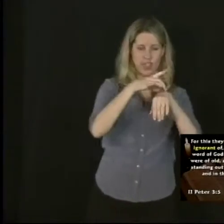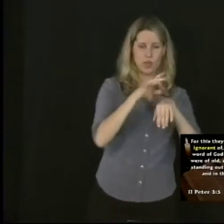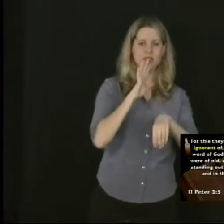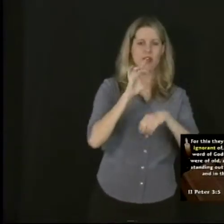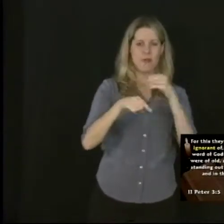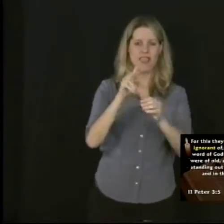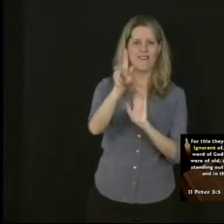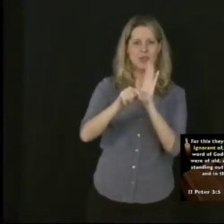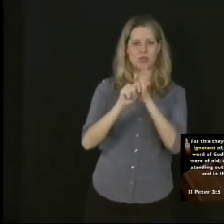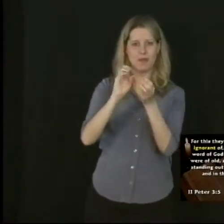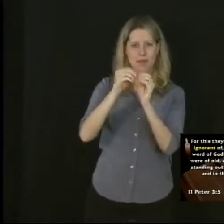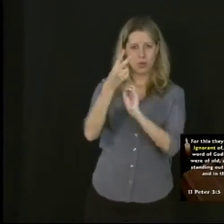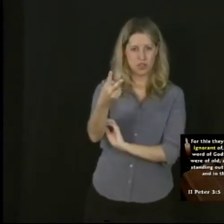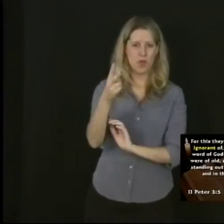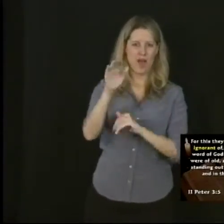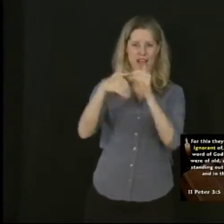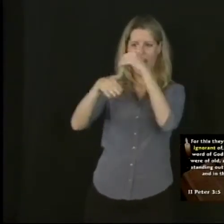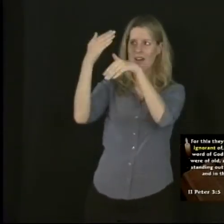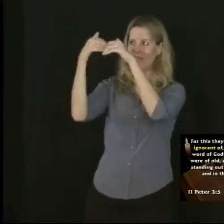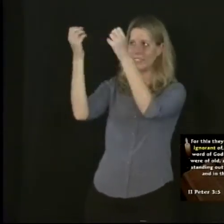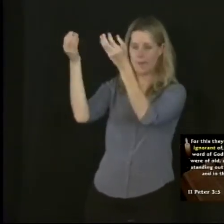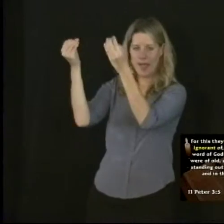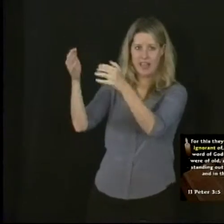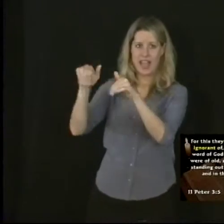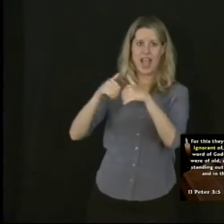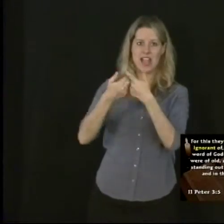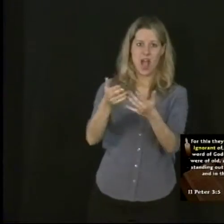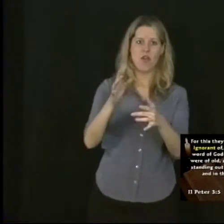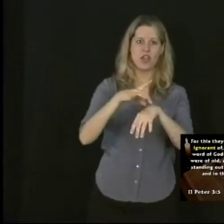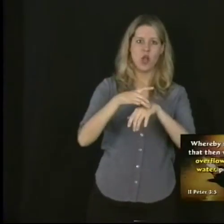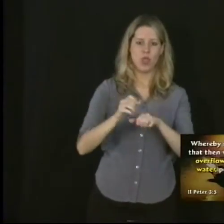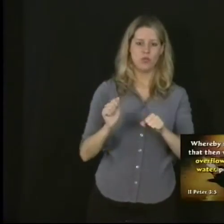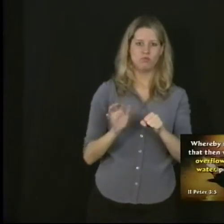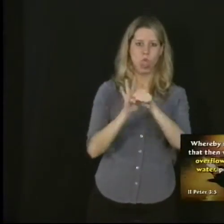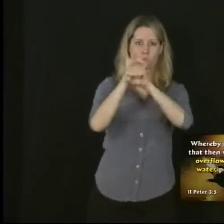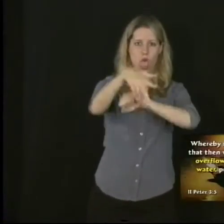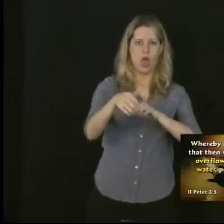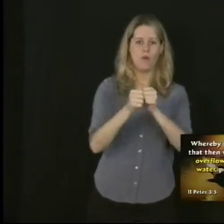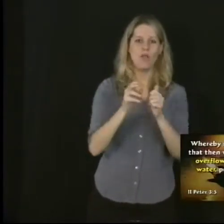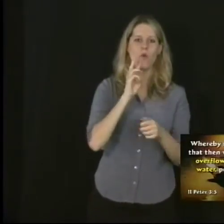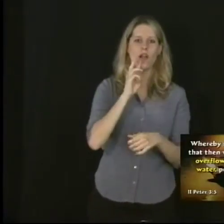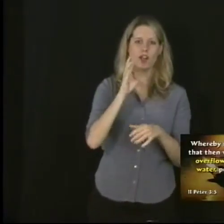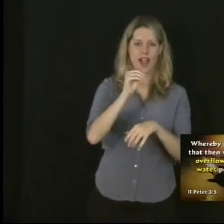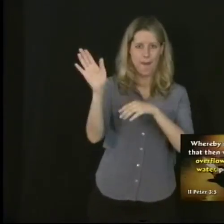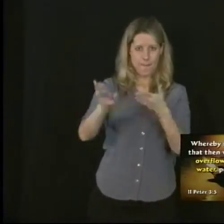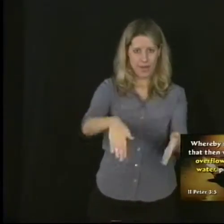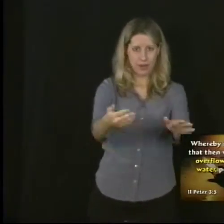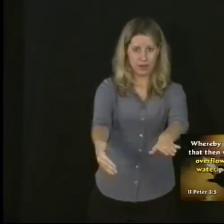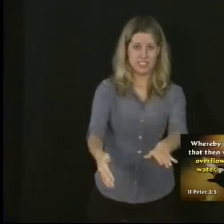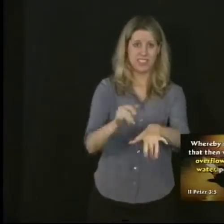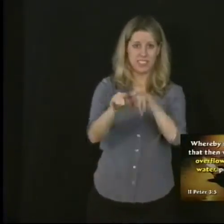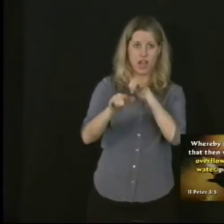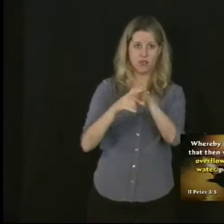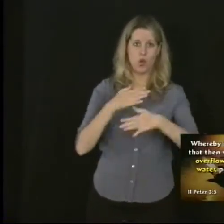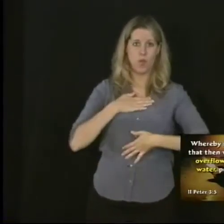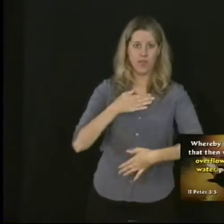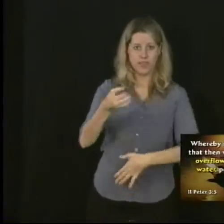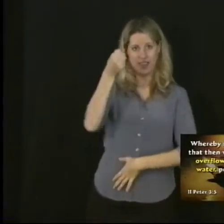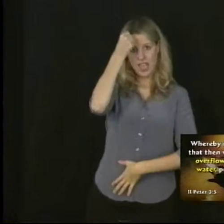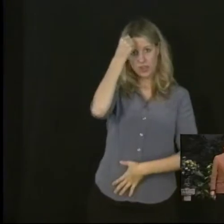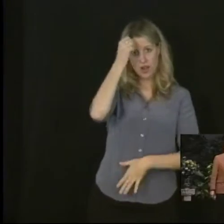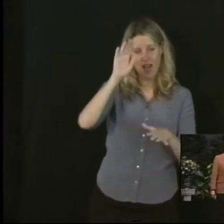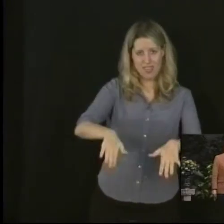2, why it's heavens plural. And how the earth was overflowed with water and perished. The scoffers are willingly ignorant of the